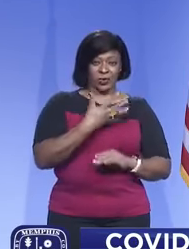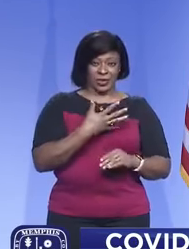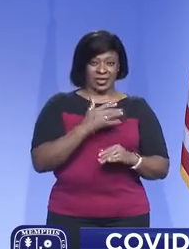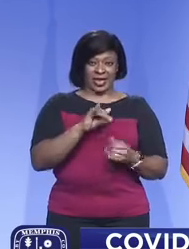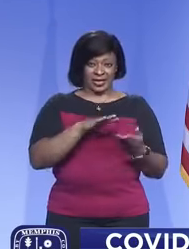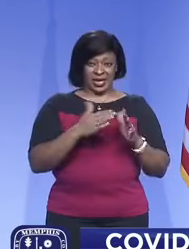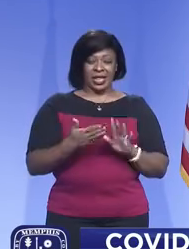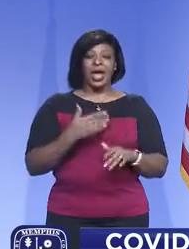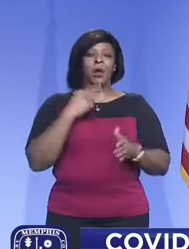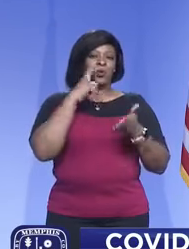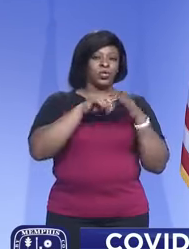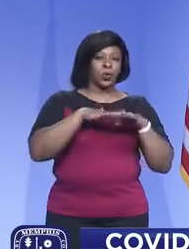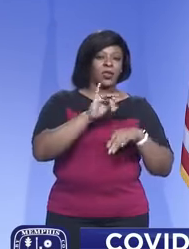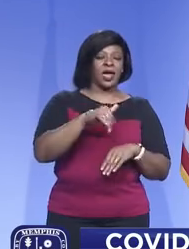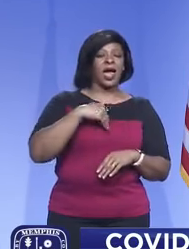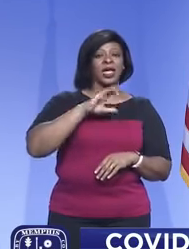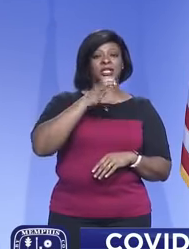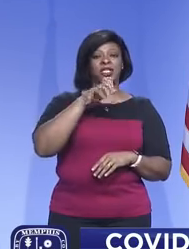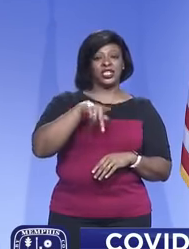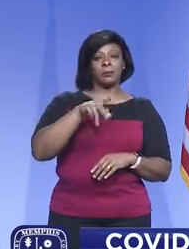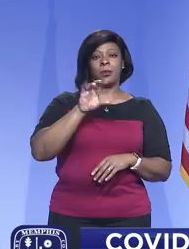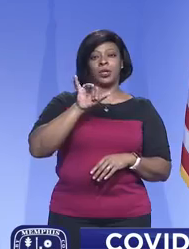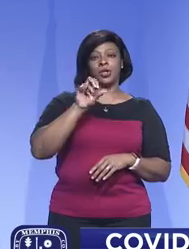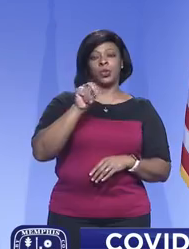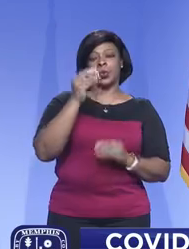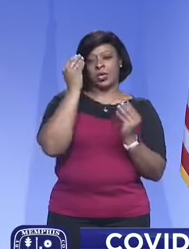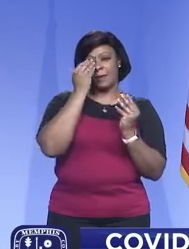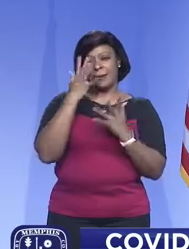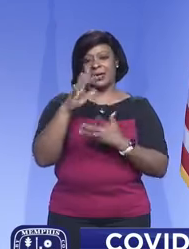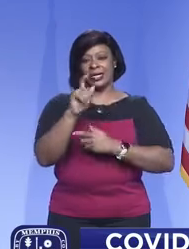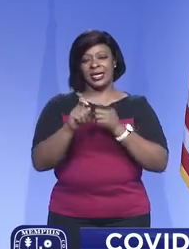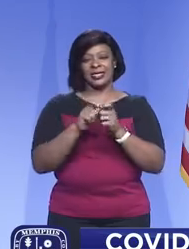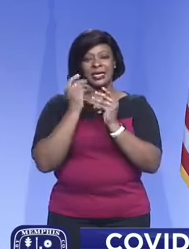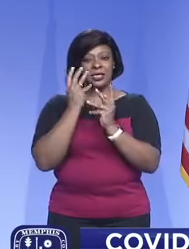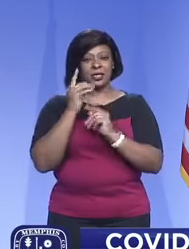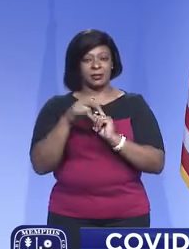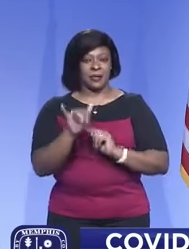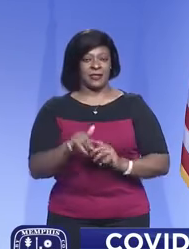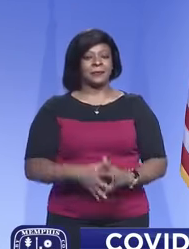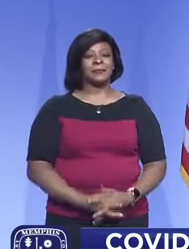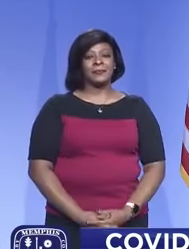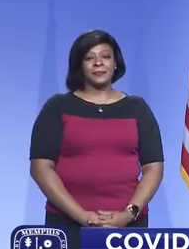on that and either have Chip or Joan get back to you with the exact detail of that.